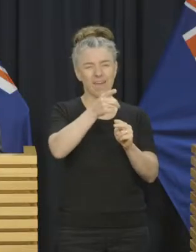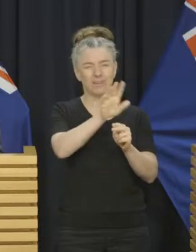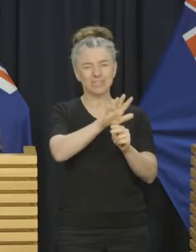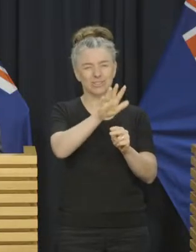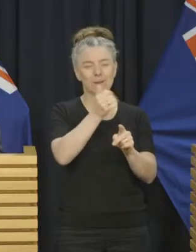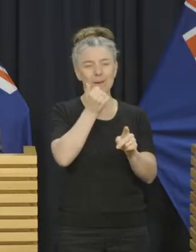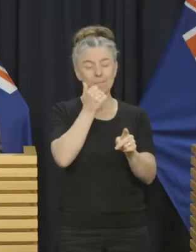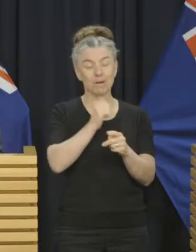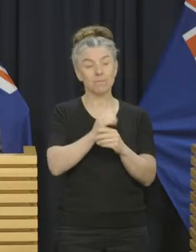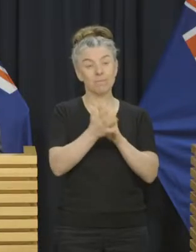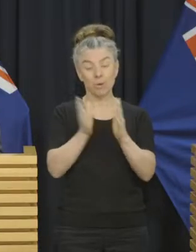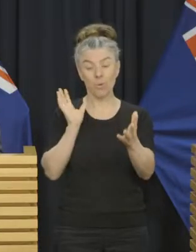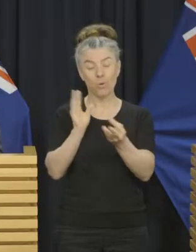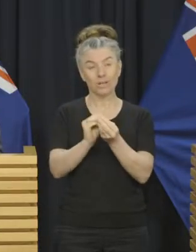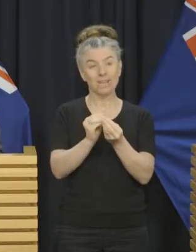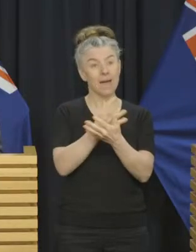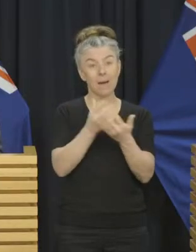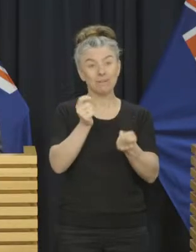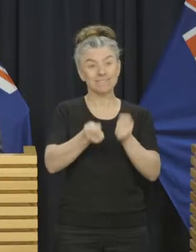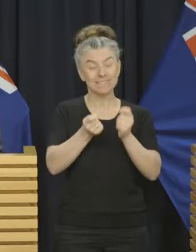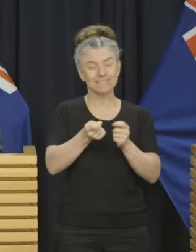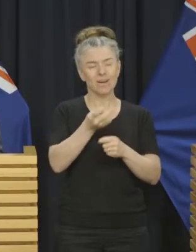now completed is